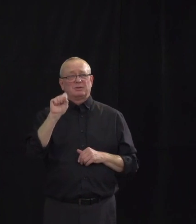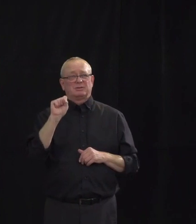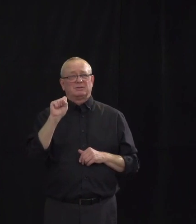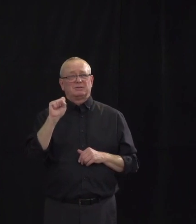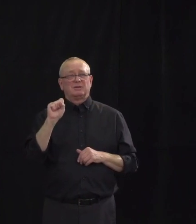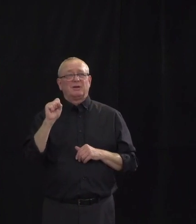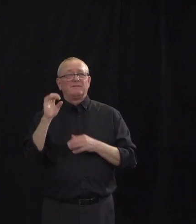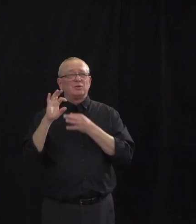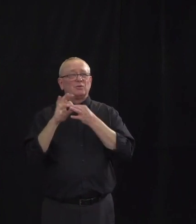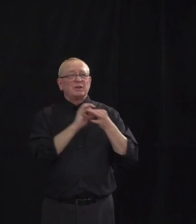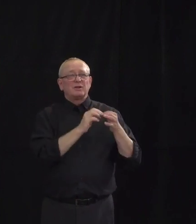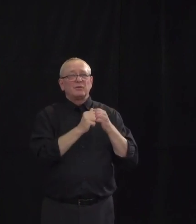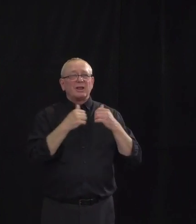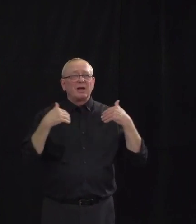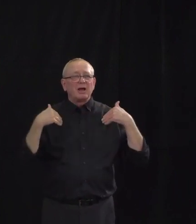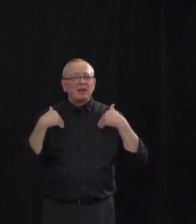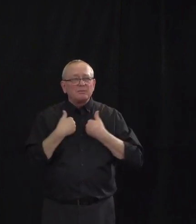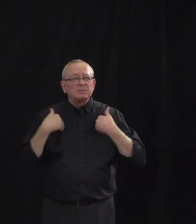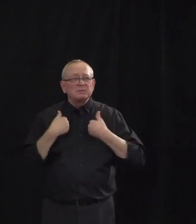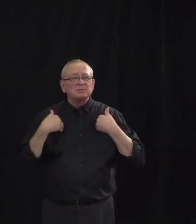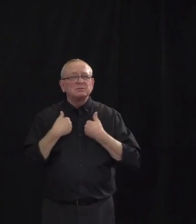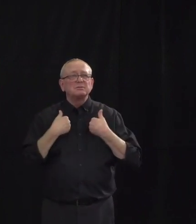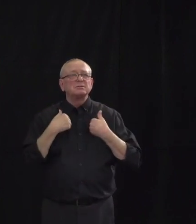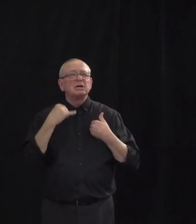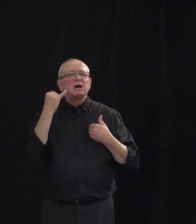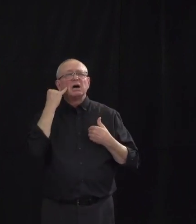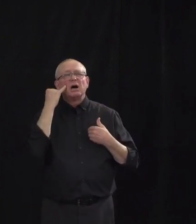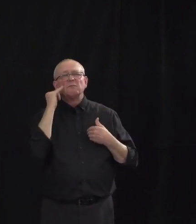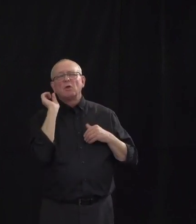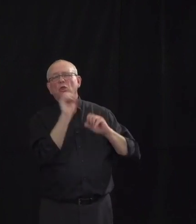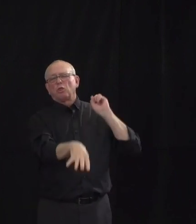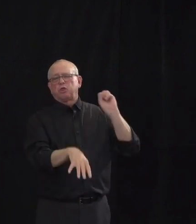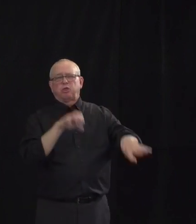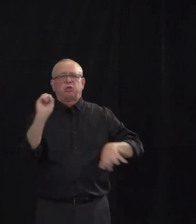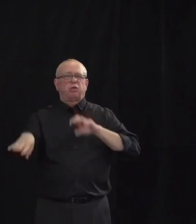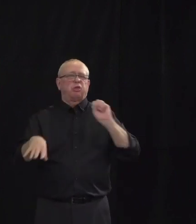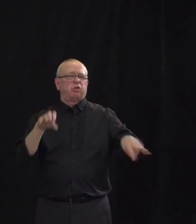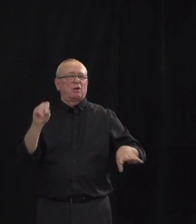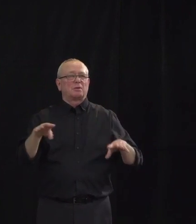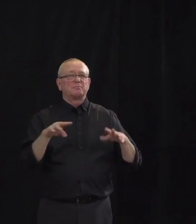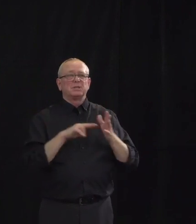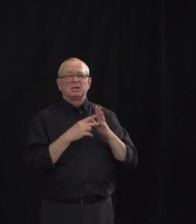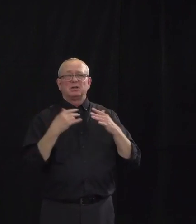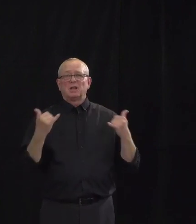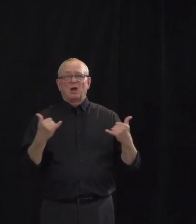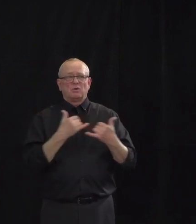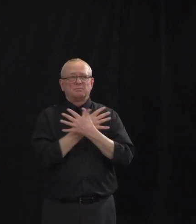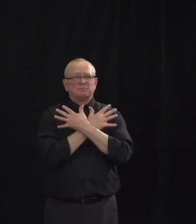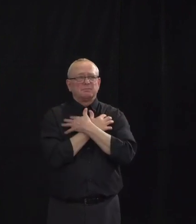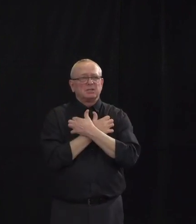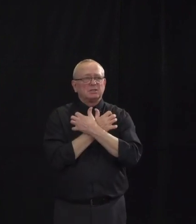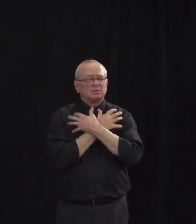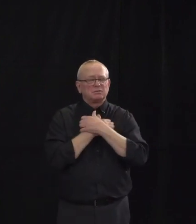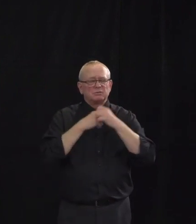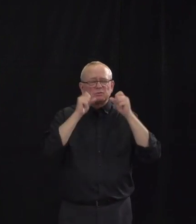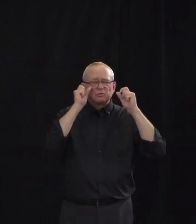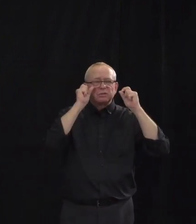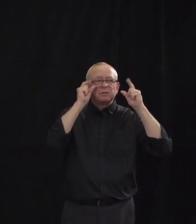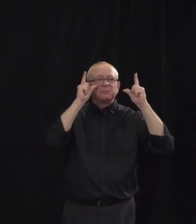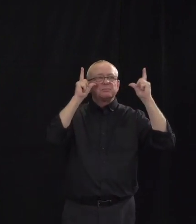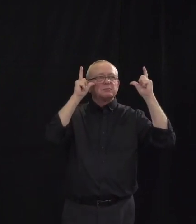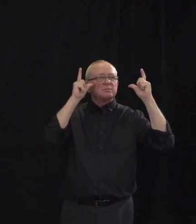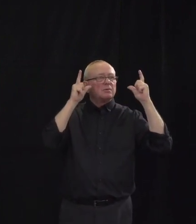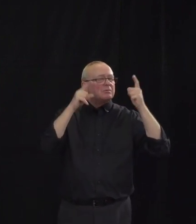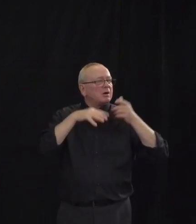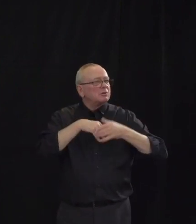has a potential to draw wildlife to the area, like bears that are coming out of hibernation at this moment. This creates a public safety issue, of course,